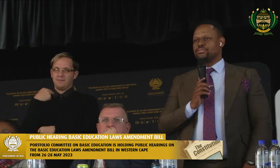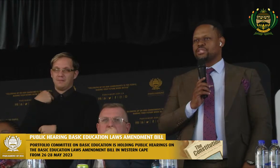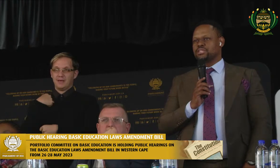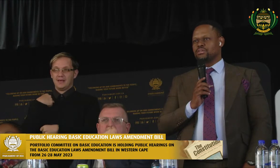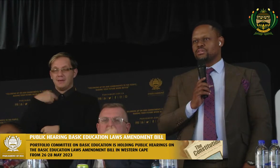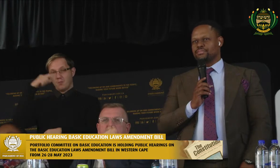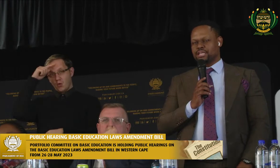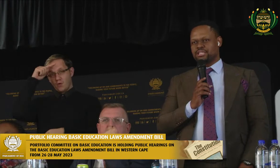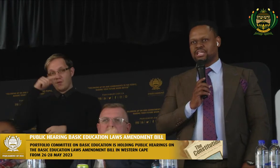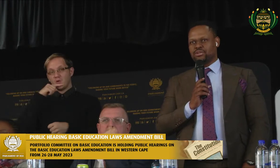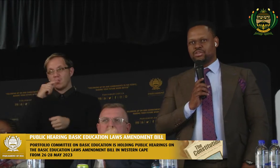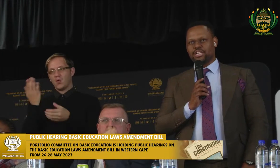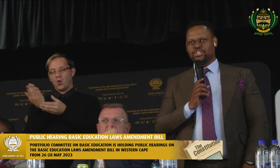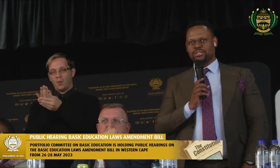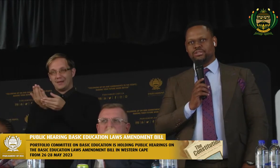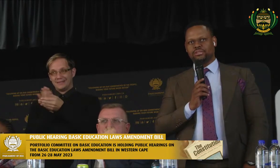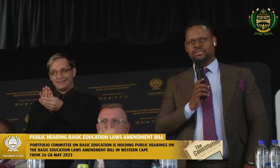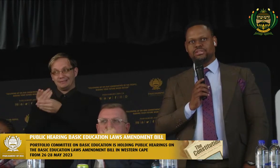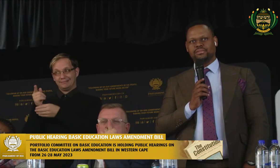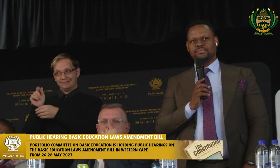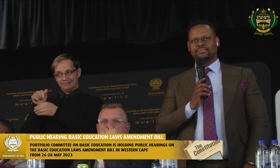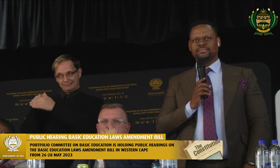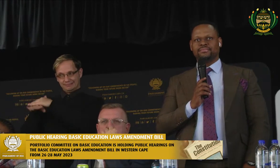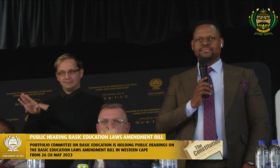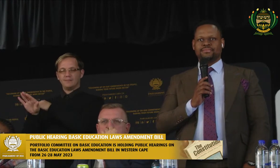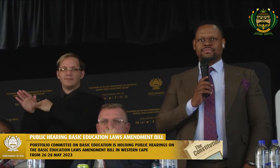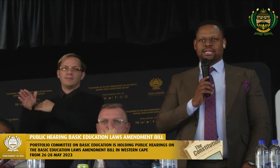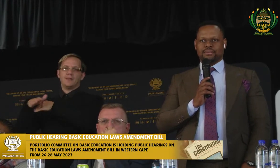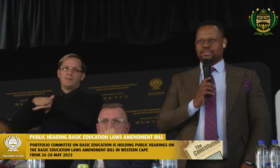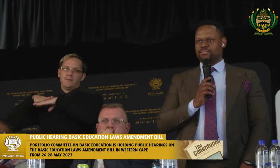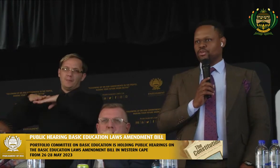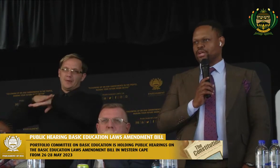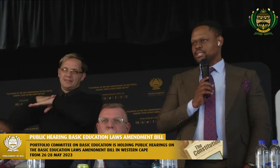portfolio committee on basic education.